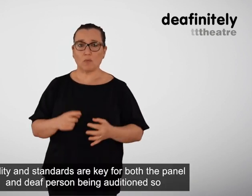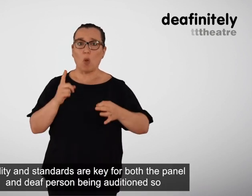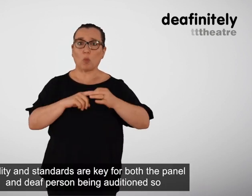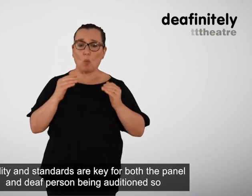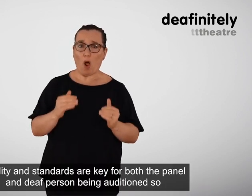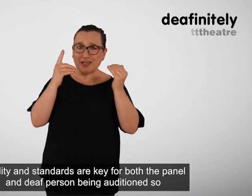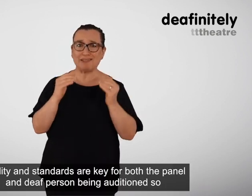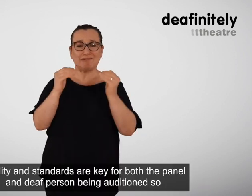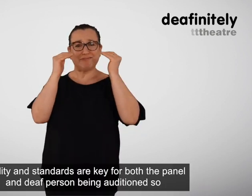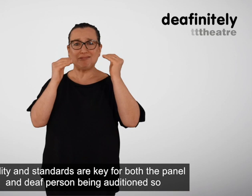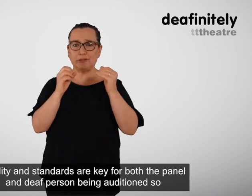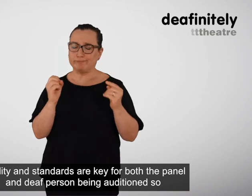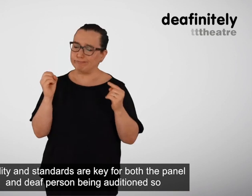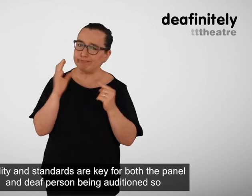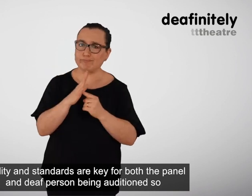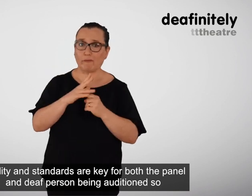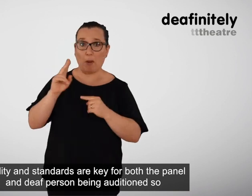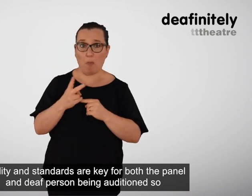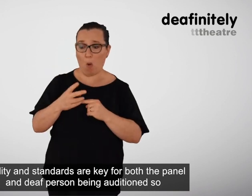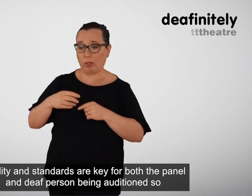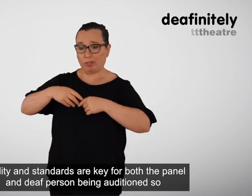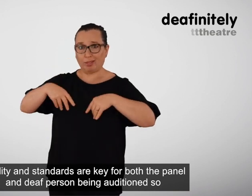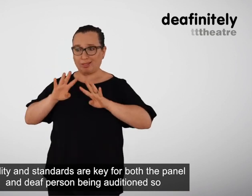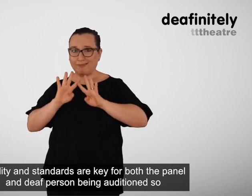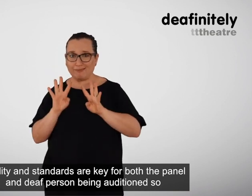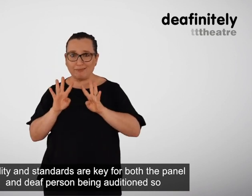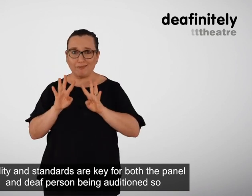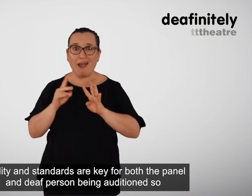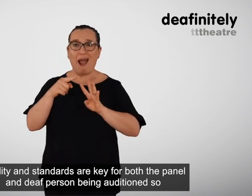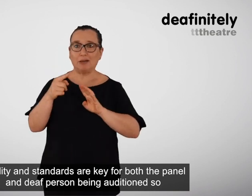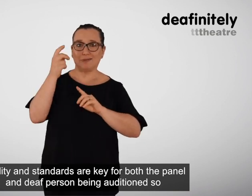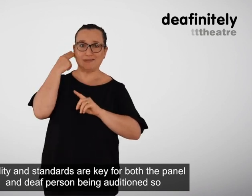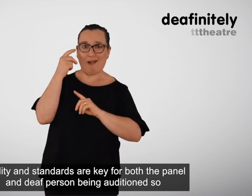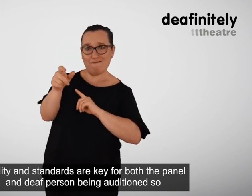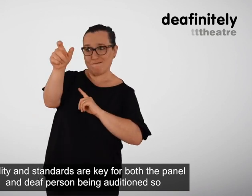Quality and standards are key for both the panel and deaf person being auditioned,